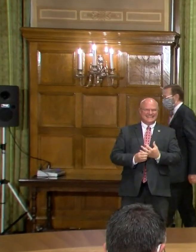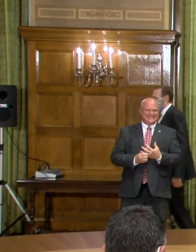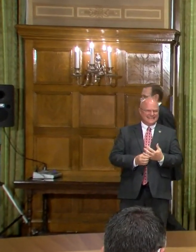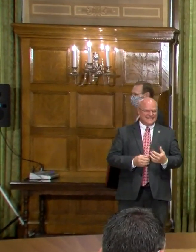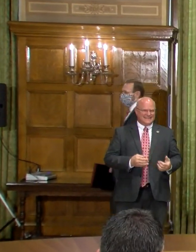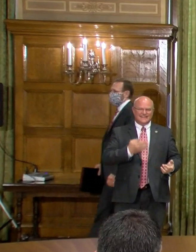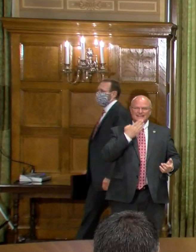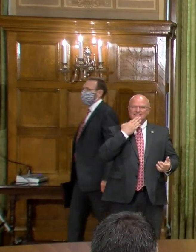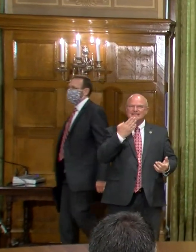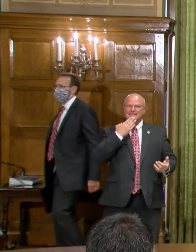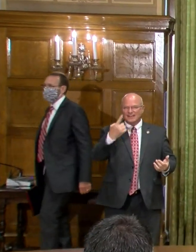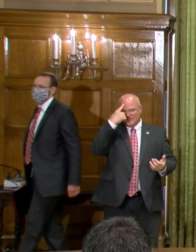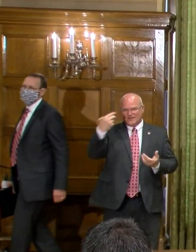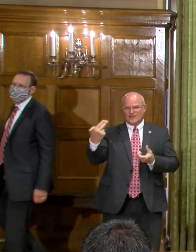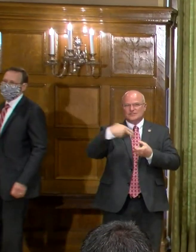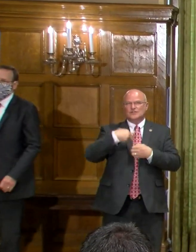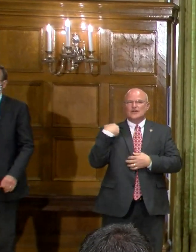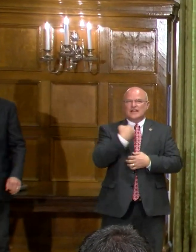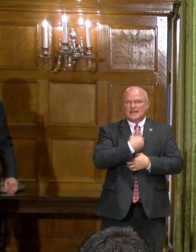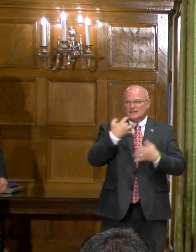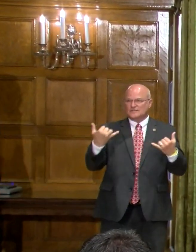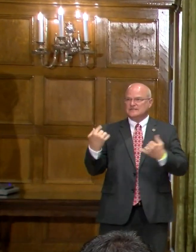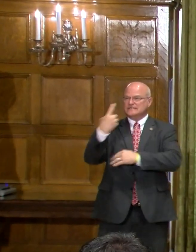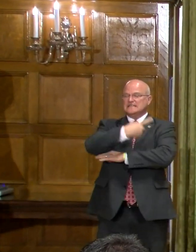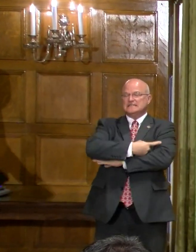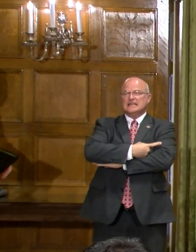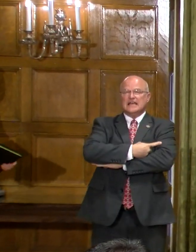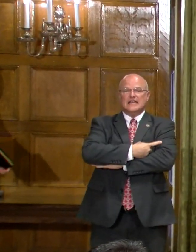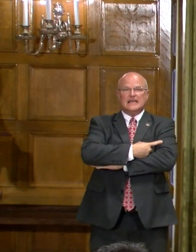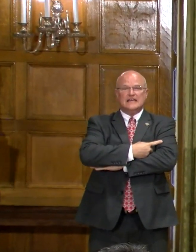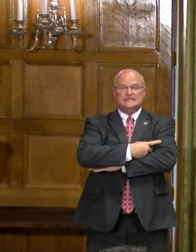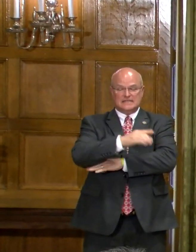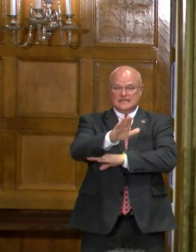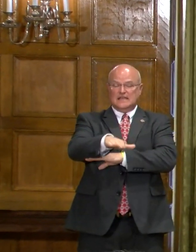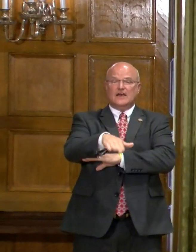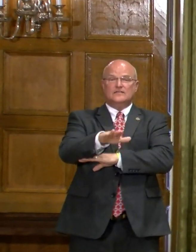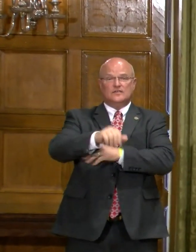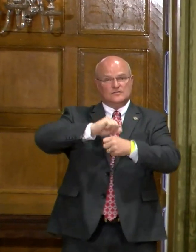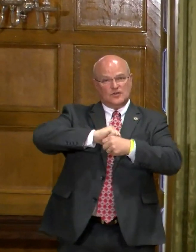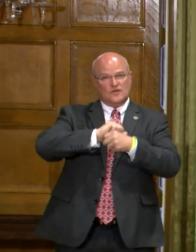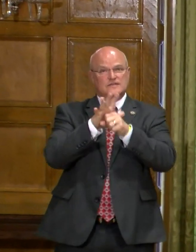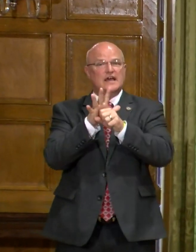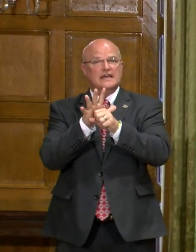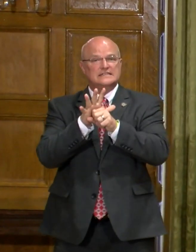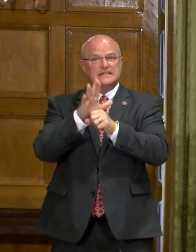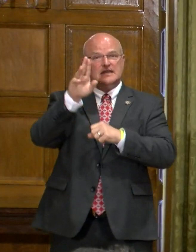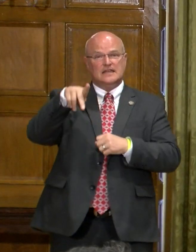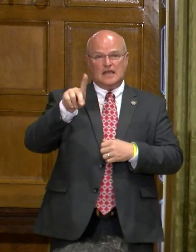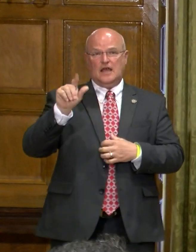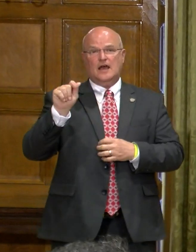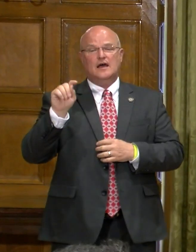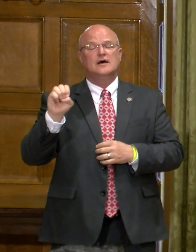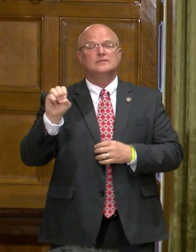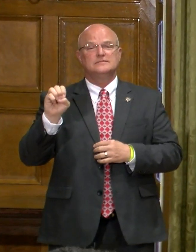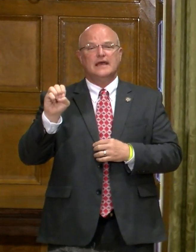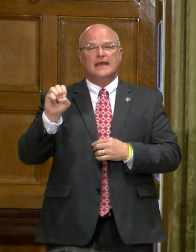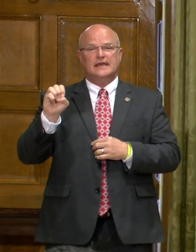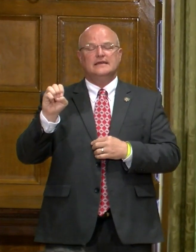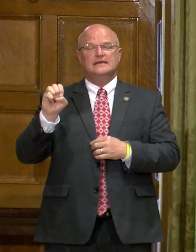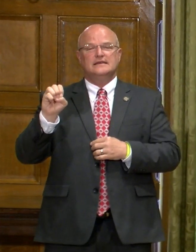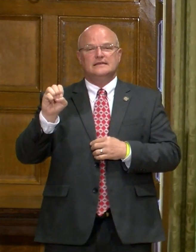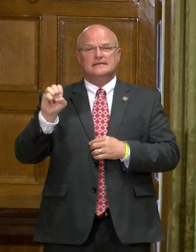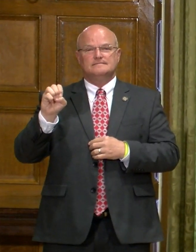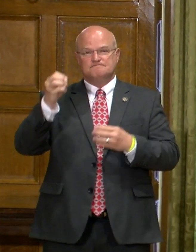Good to see you. Thank you for joining me for this afternoon's COVID-19 update to bring